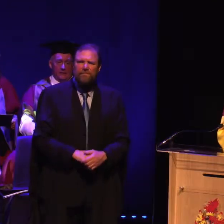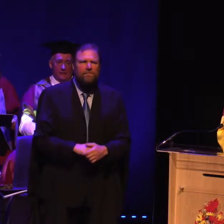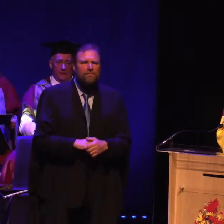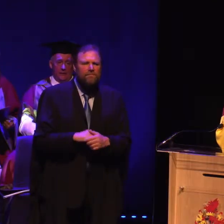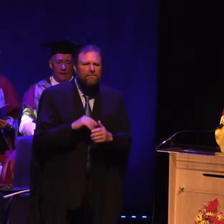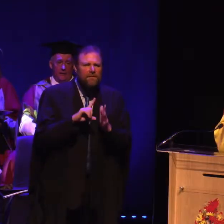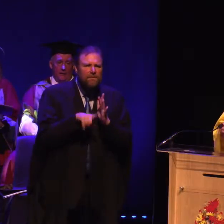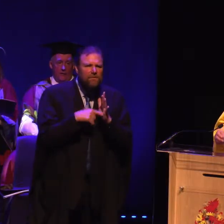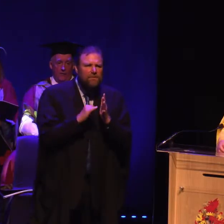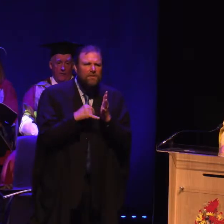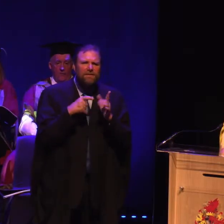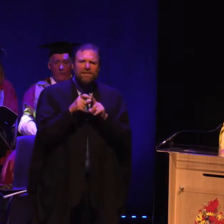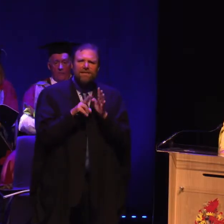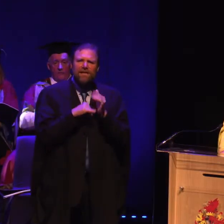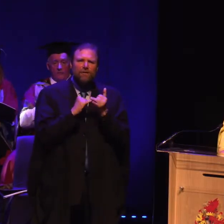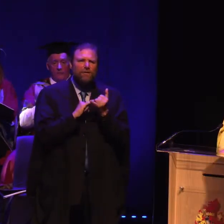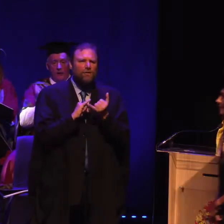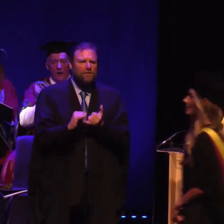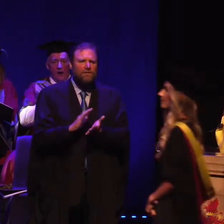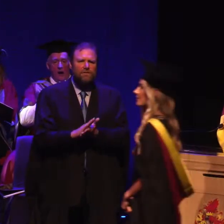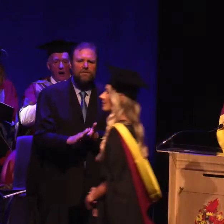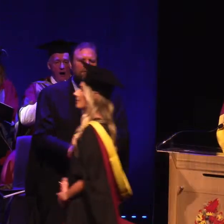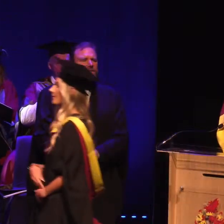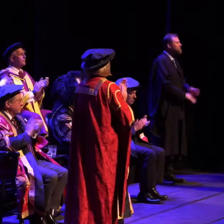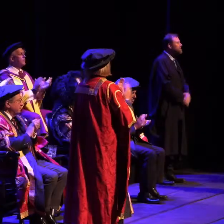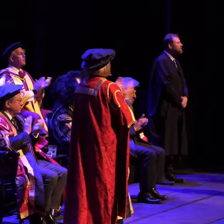Georgia Dooley.